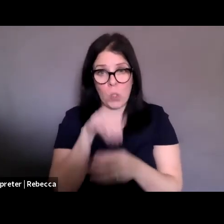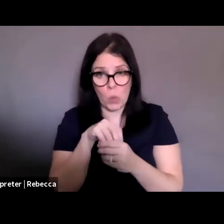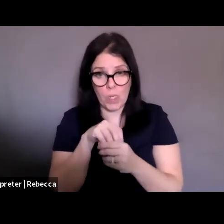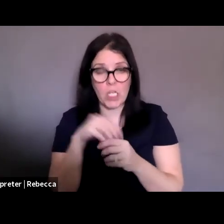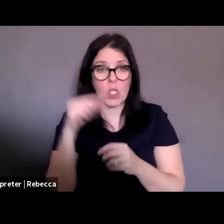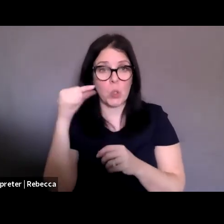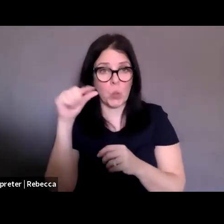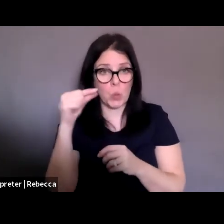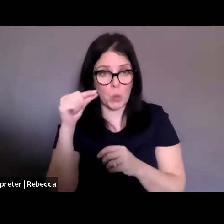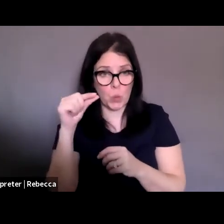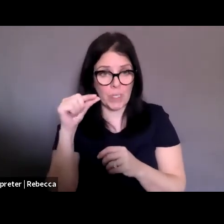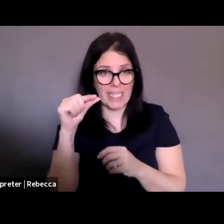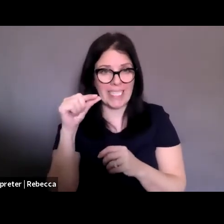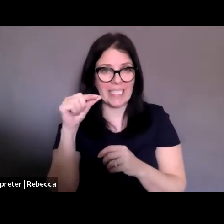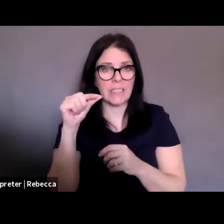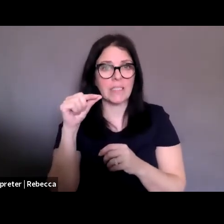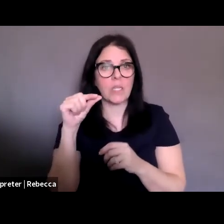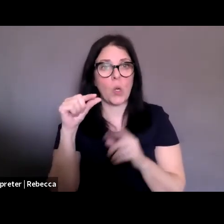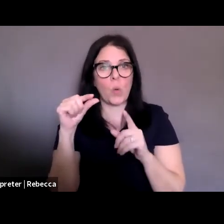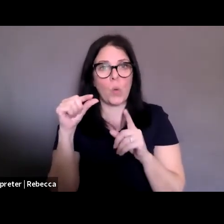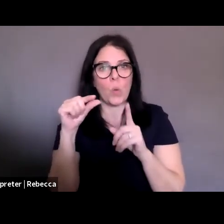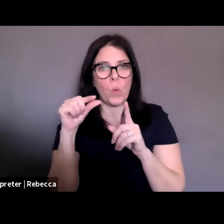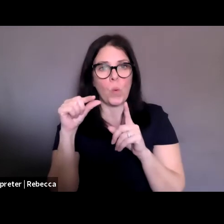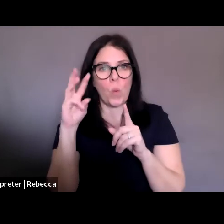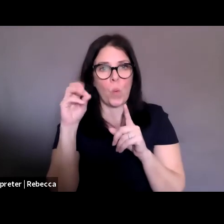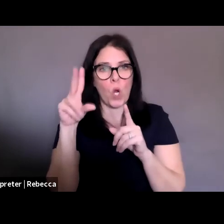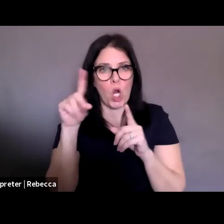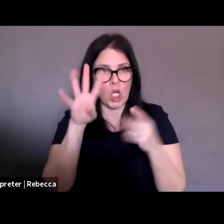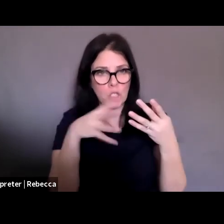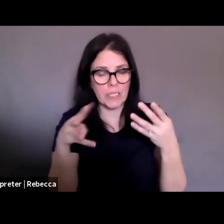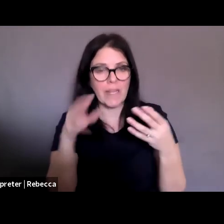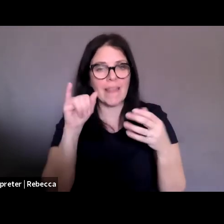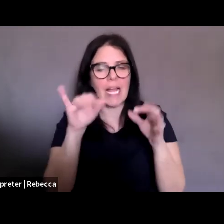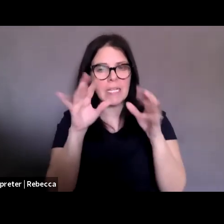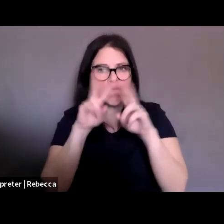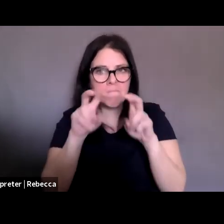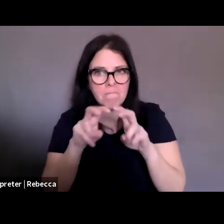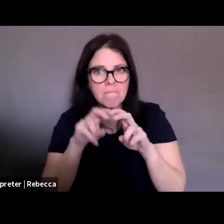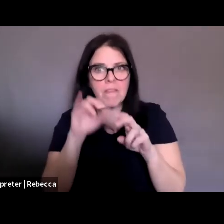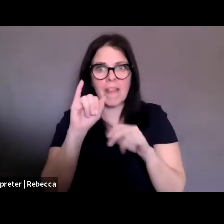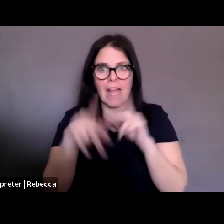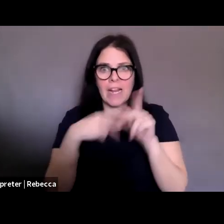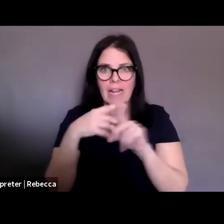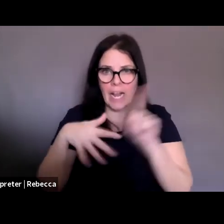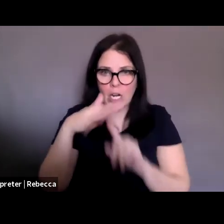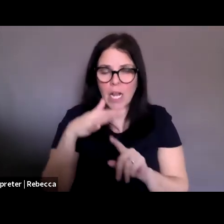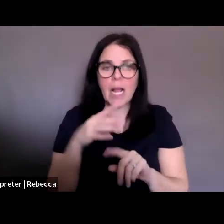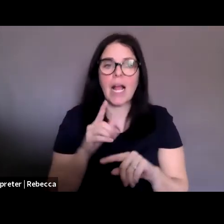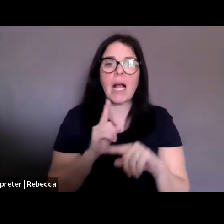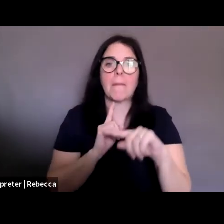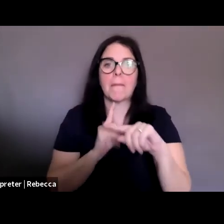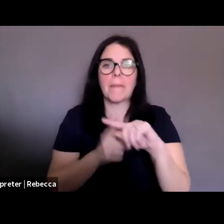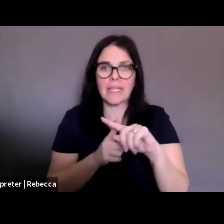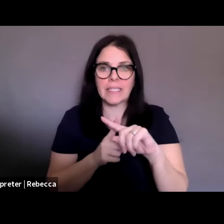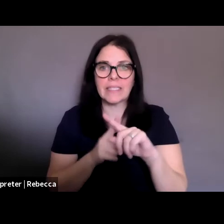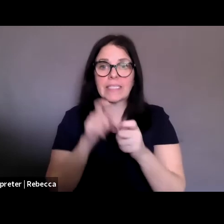green basic worksheet on assessing the nature and the context of the abuse, and then detailed worksheets